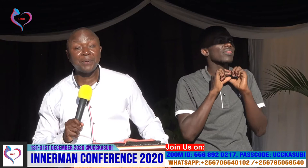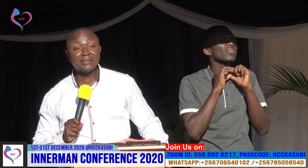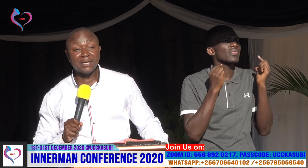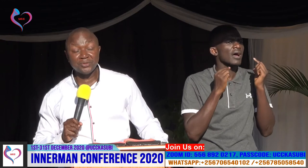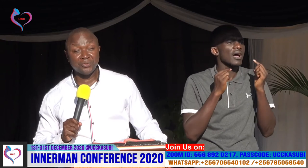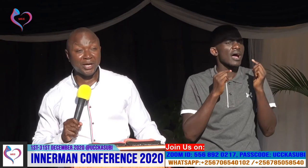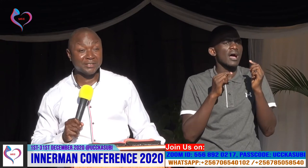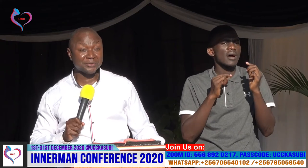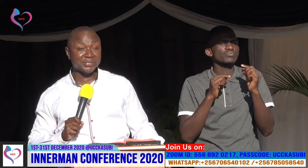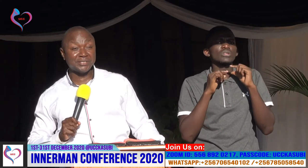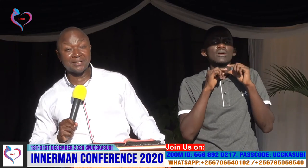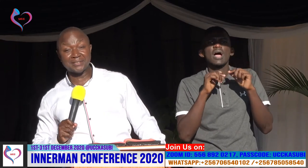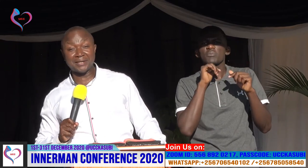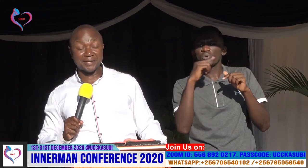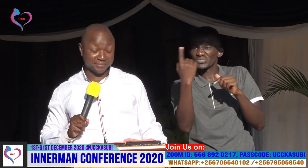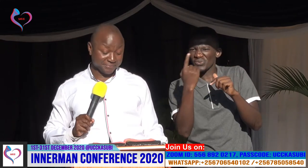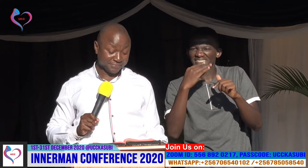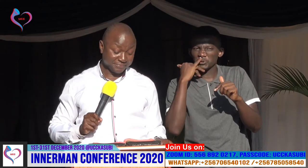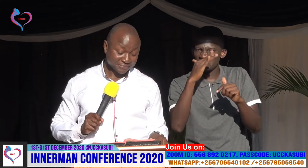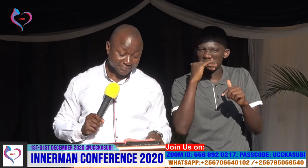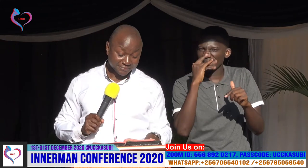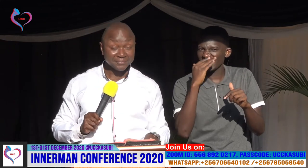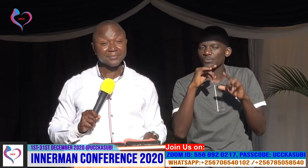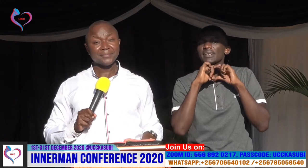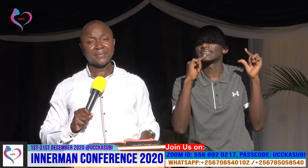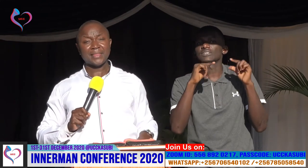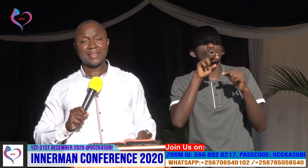addressing pastors of United Christian Center.